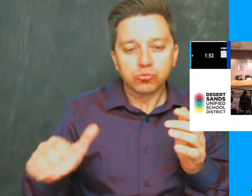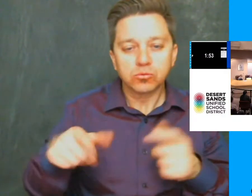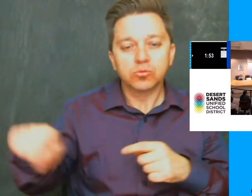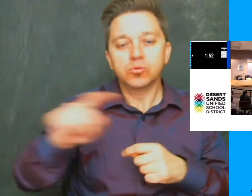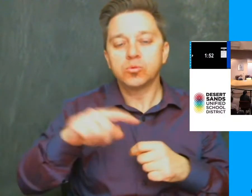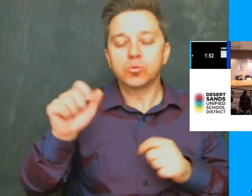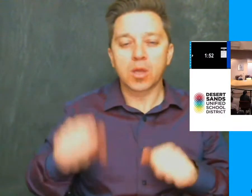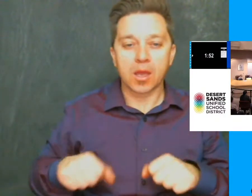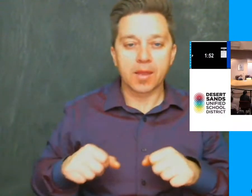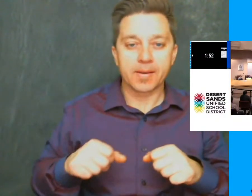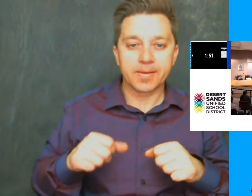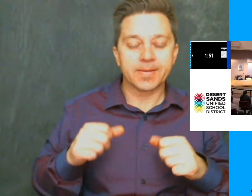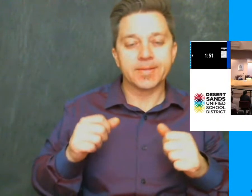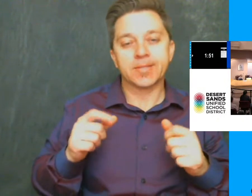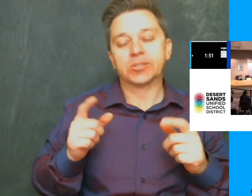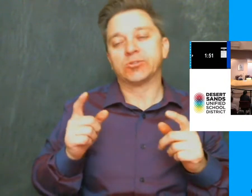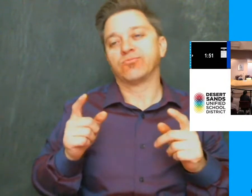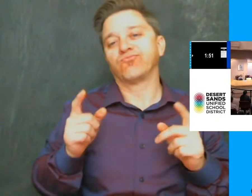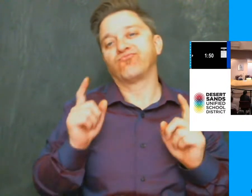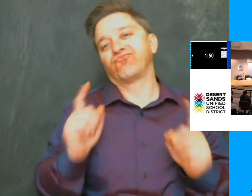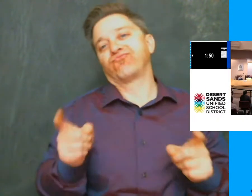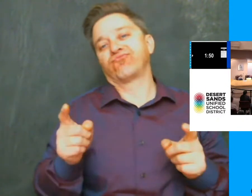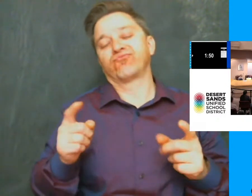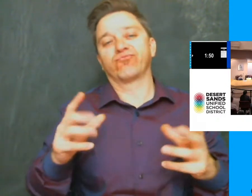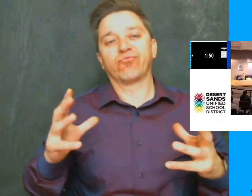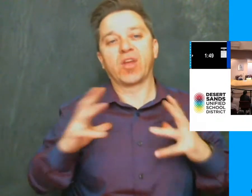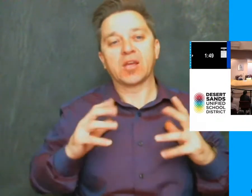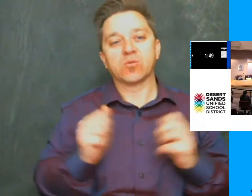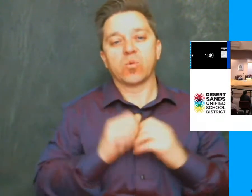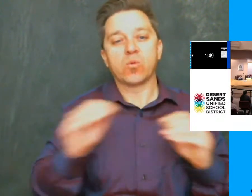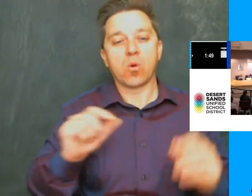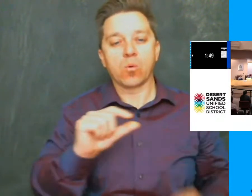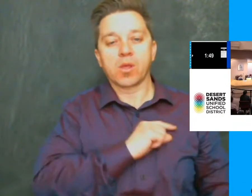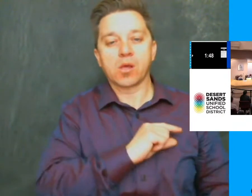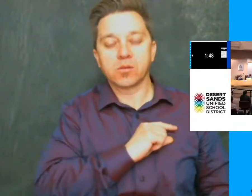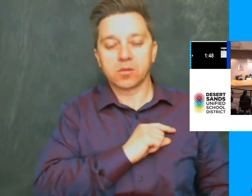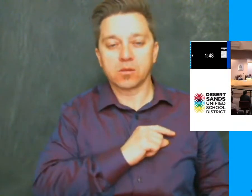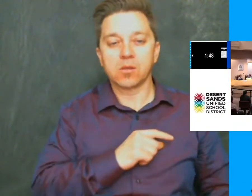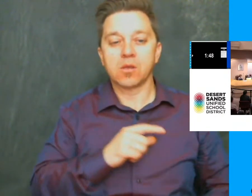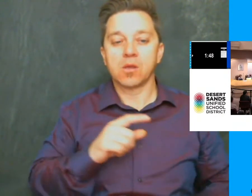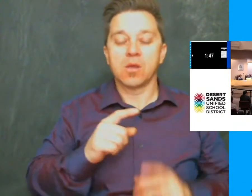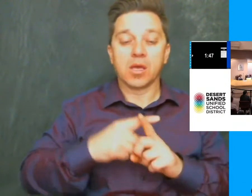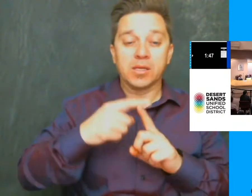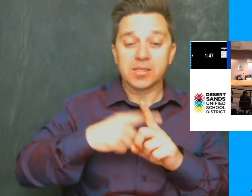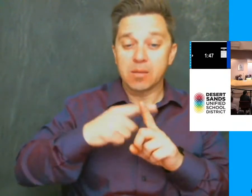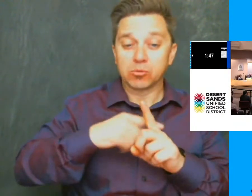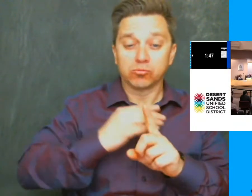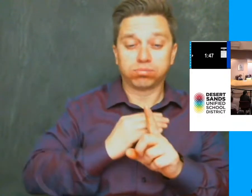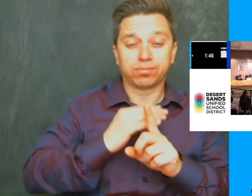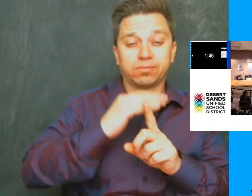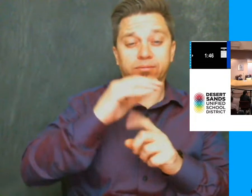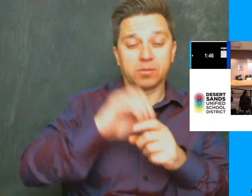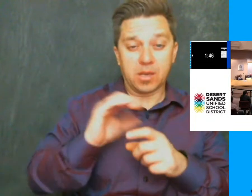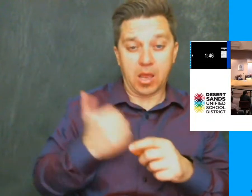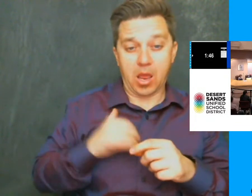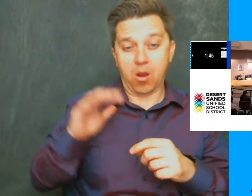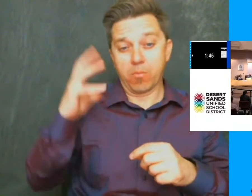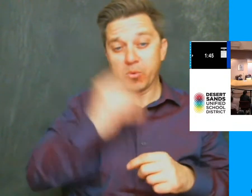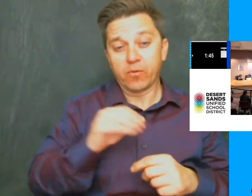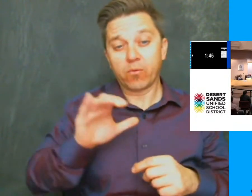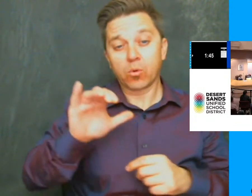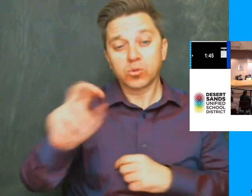bask in the sun of your vacation with no guilt. As temperatures rise in our beautiful Coachella Valley, I hope you